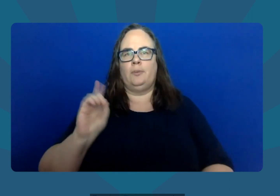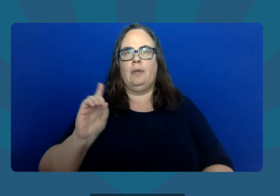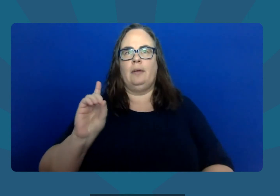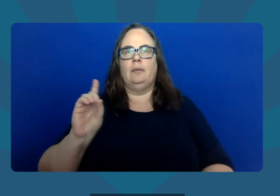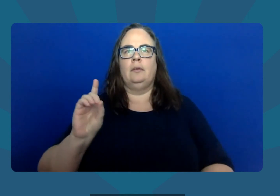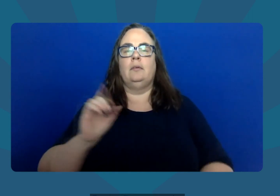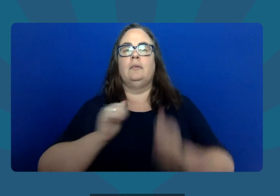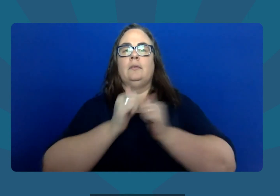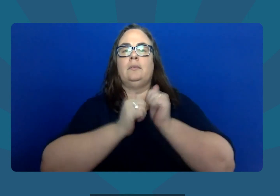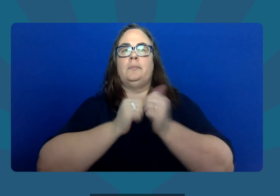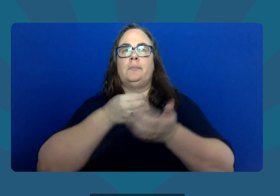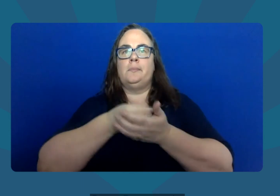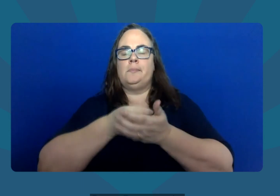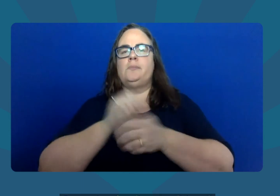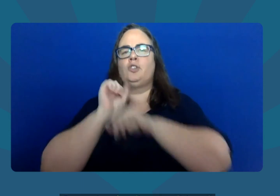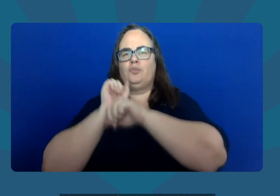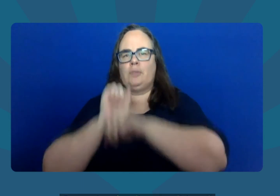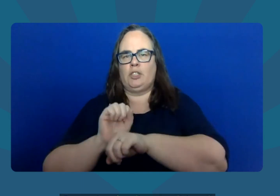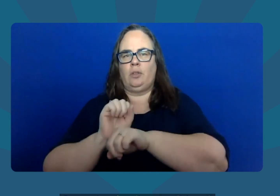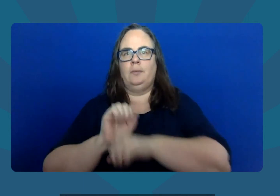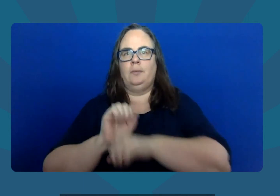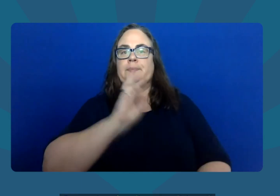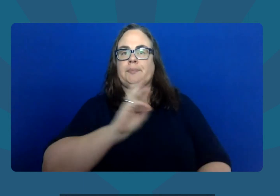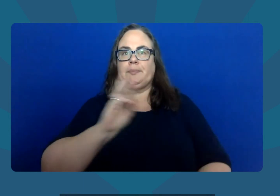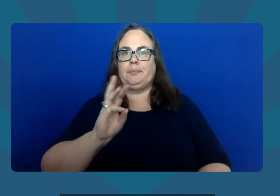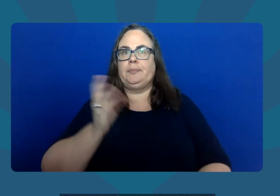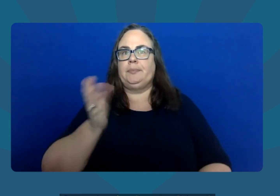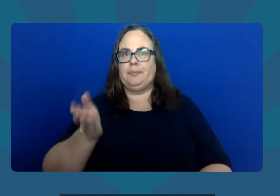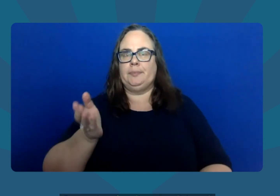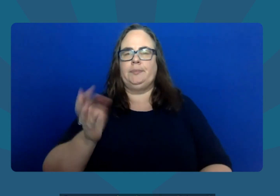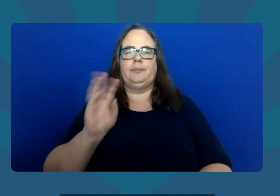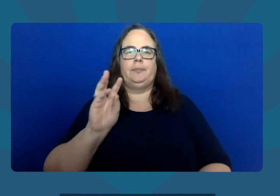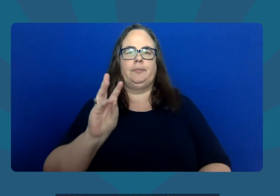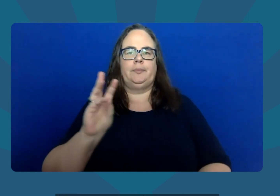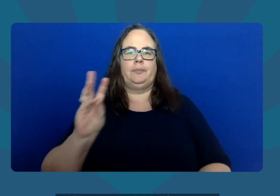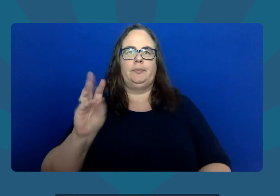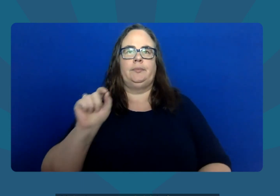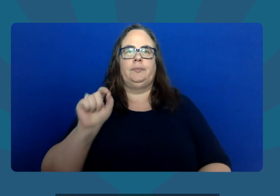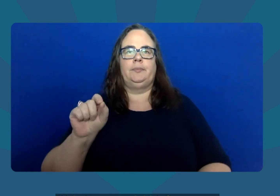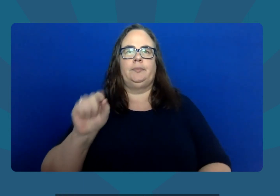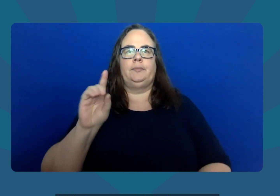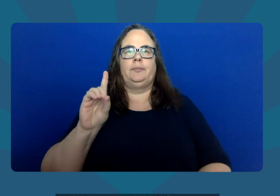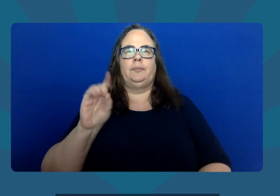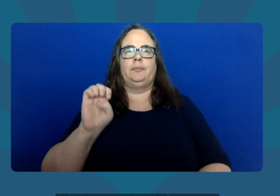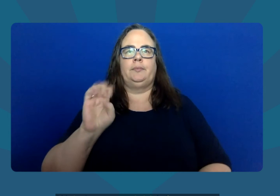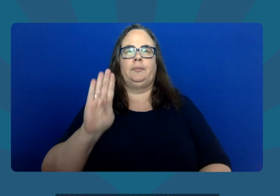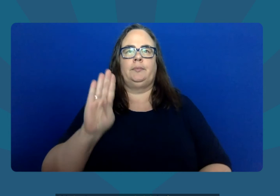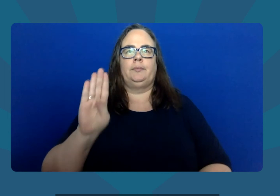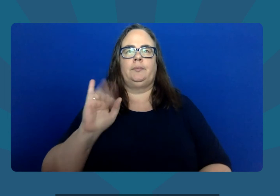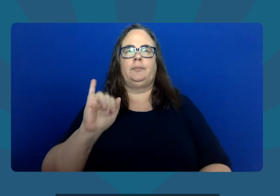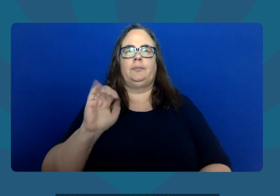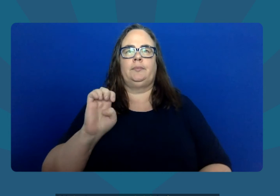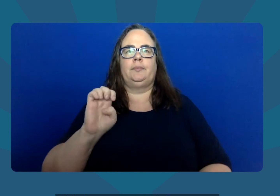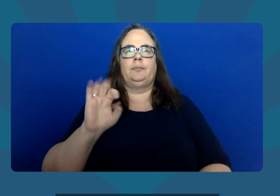Party, Democratic. Campaign funding, traditional. Website,